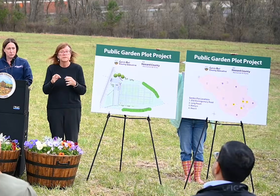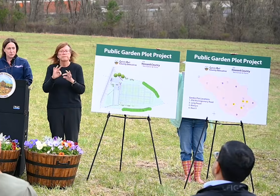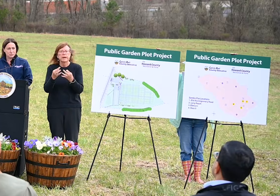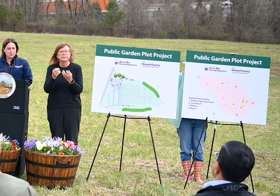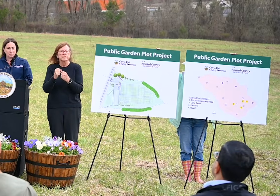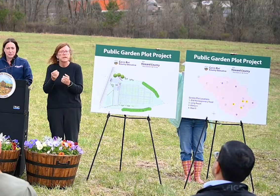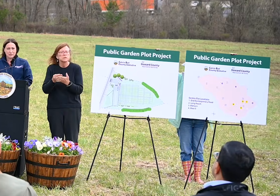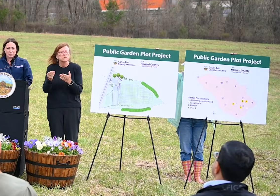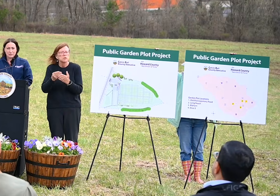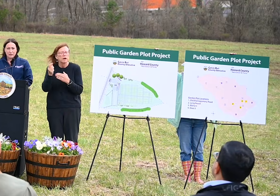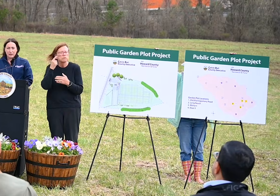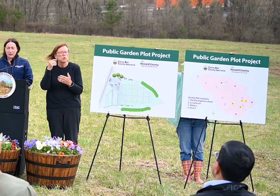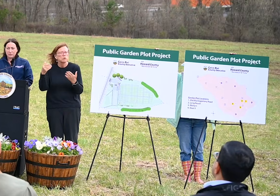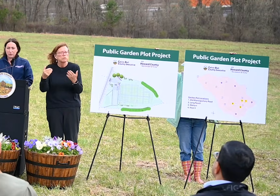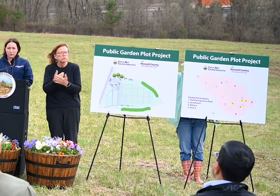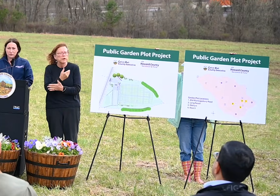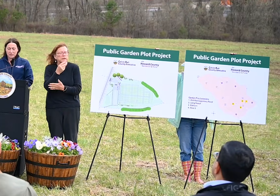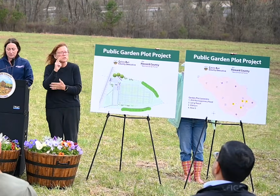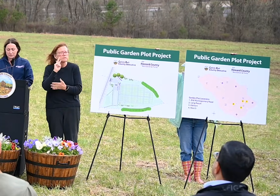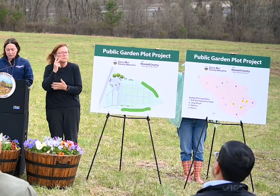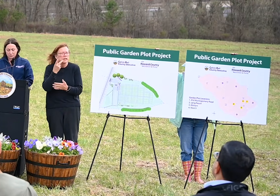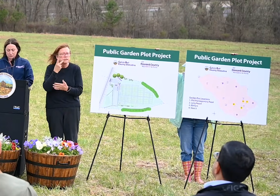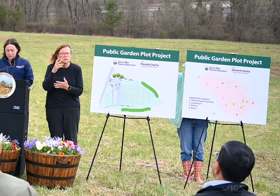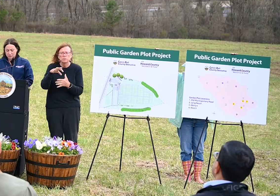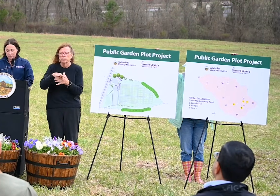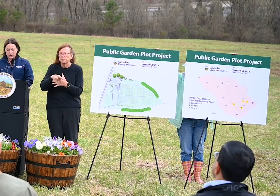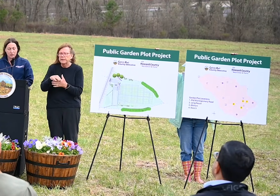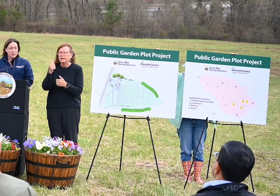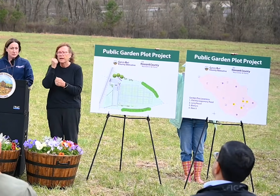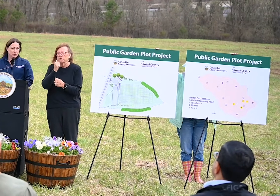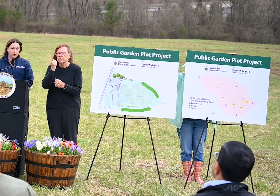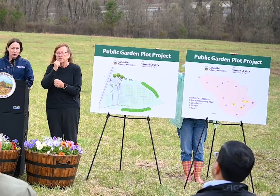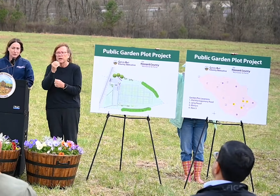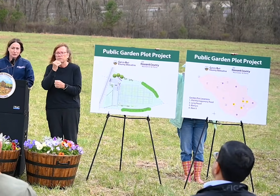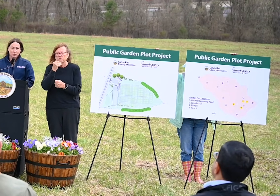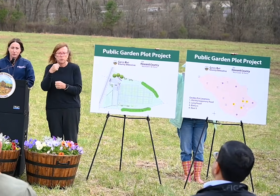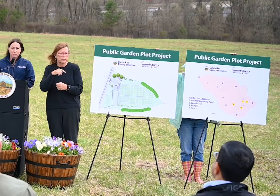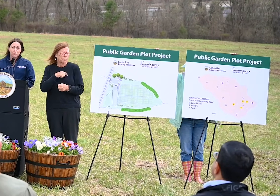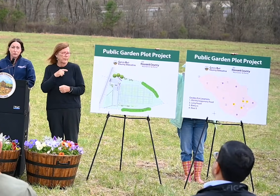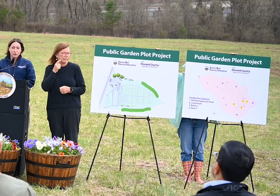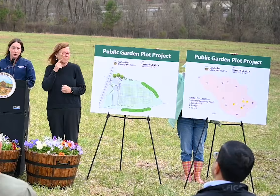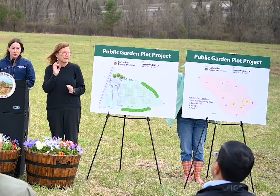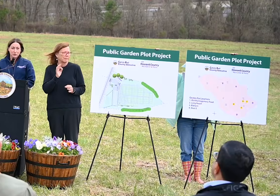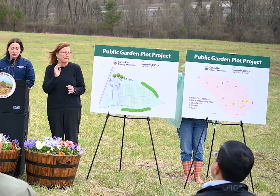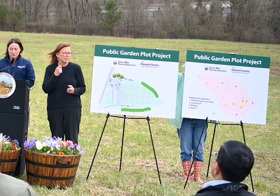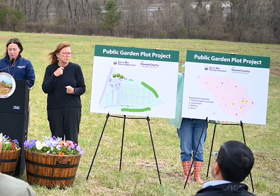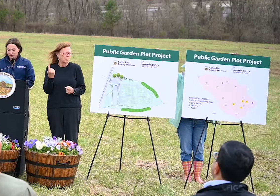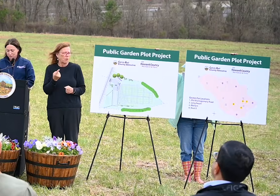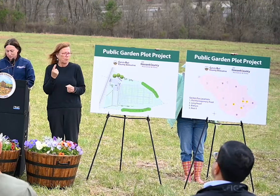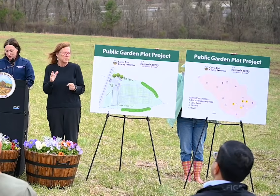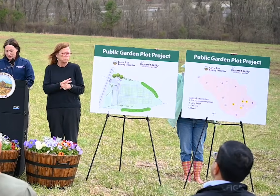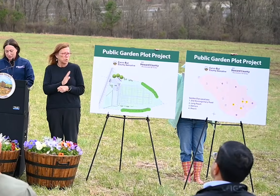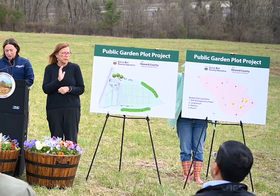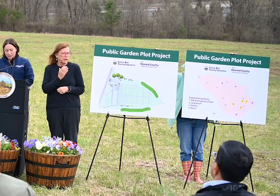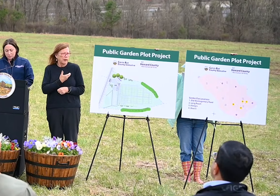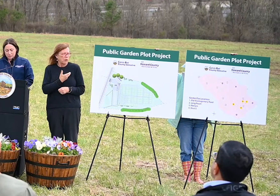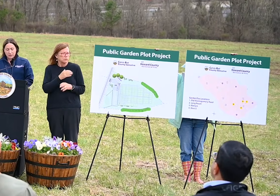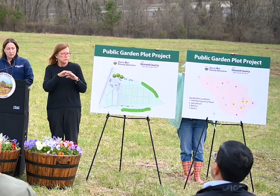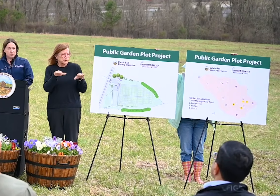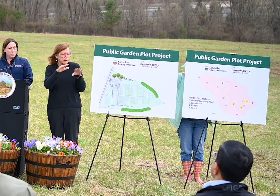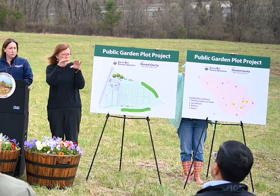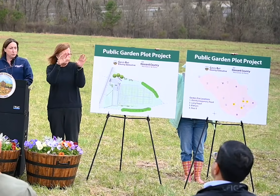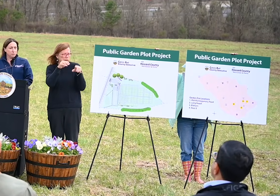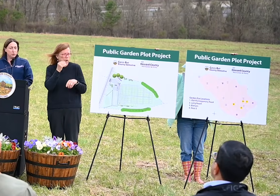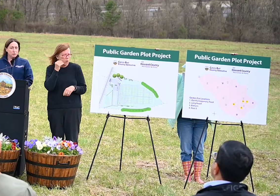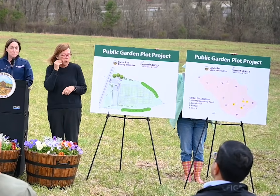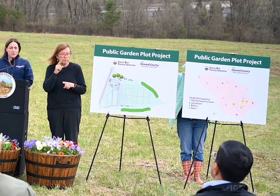fresh produce, meats, and their everyday staples that we take for granted that are full in our pantries at home. They